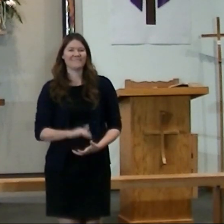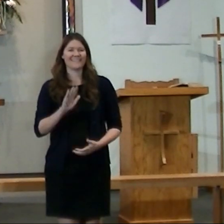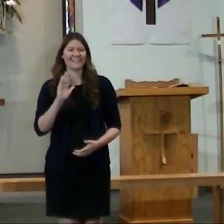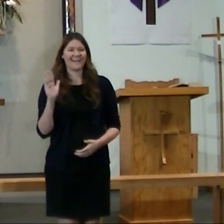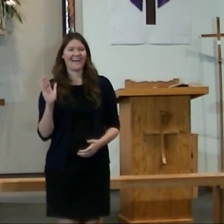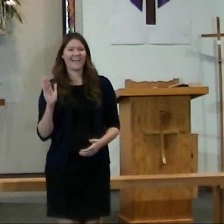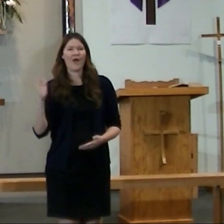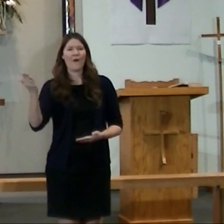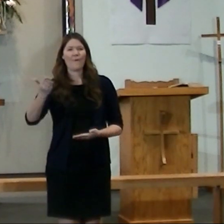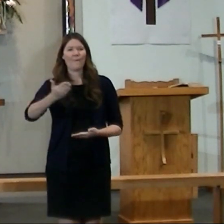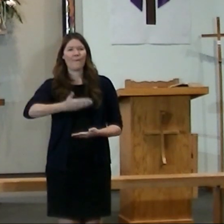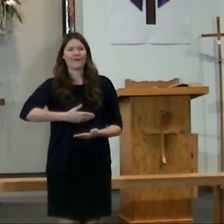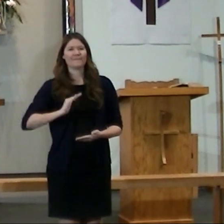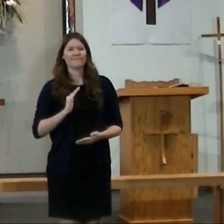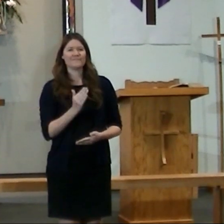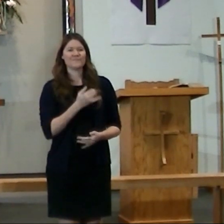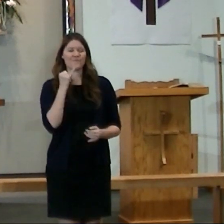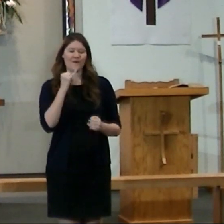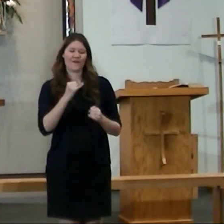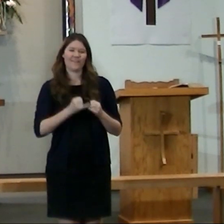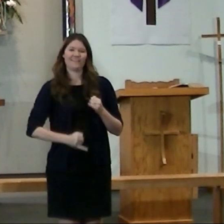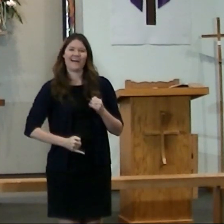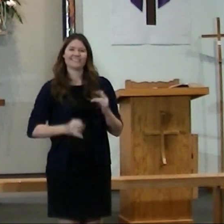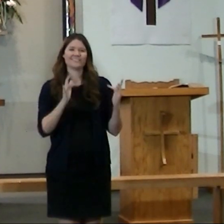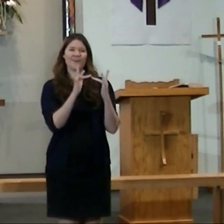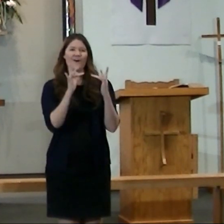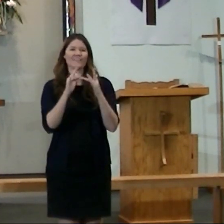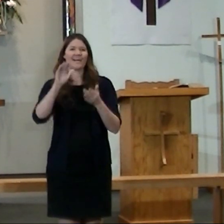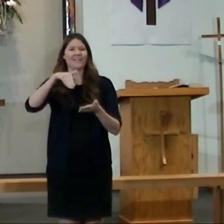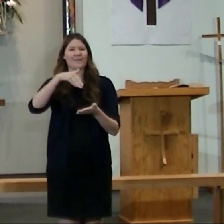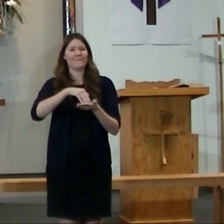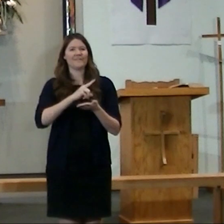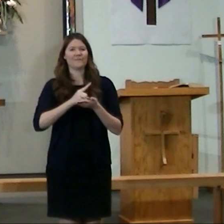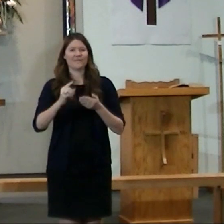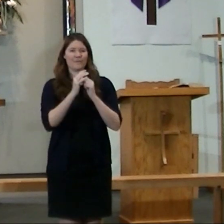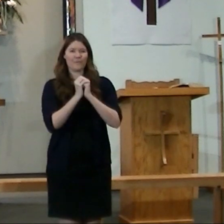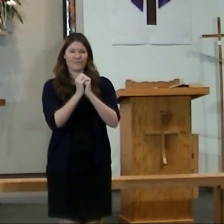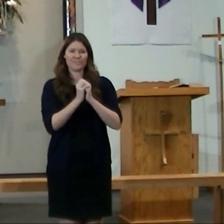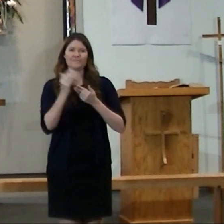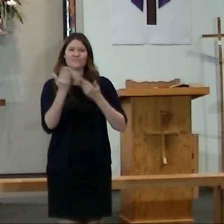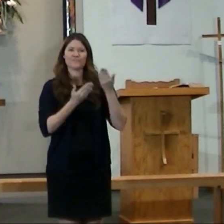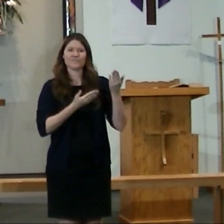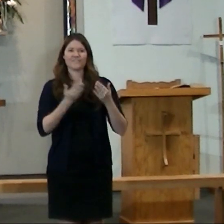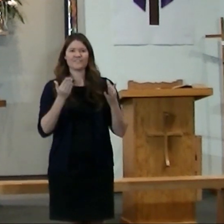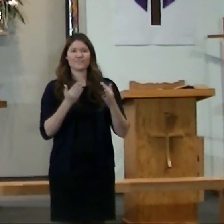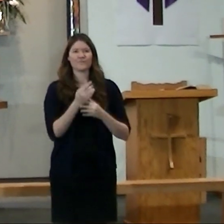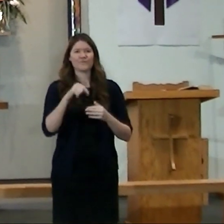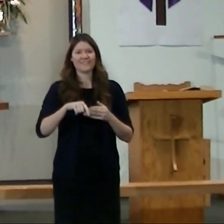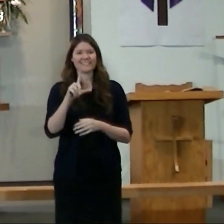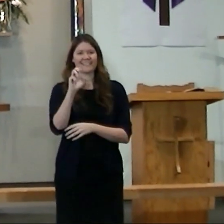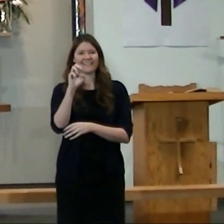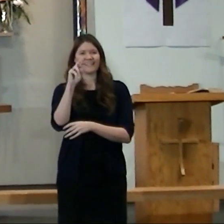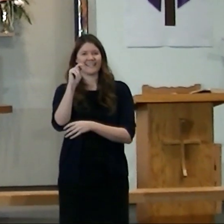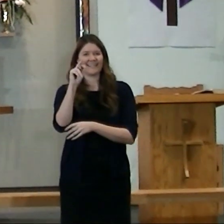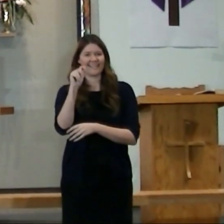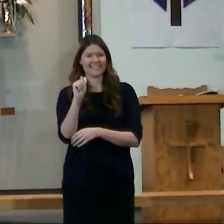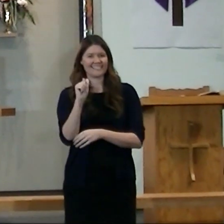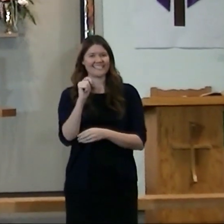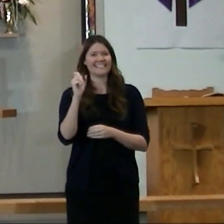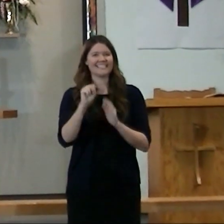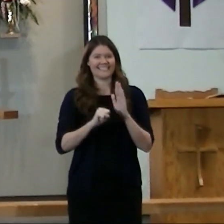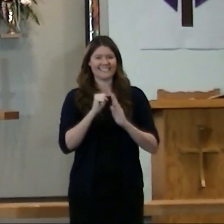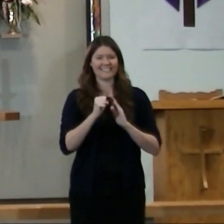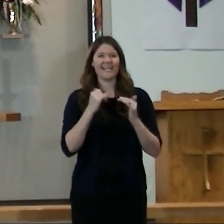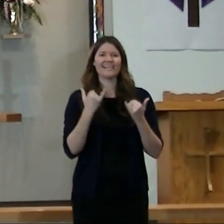Hi, welcome to our final online midweek worship service during this Lenten season. Tonight,